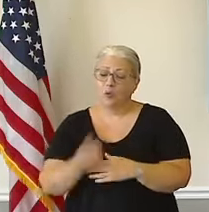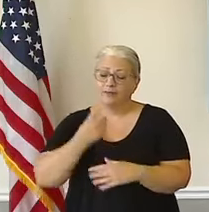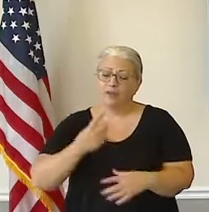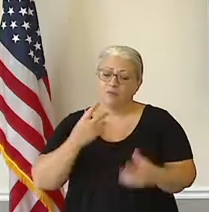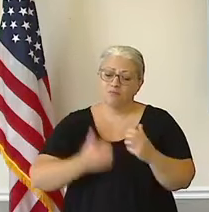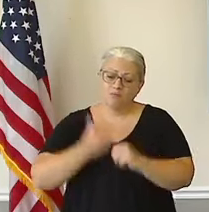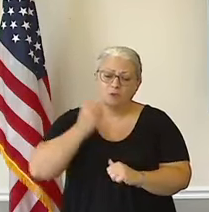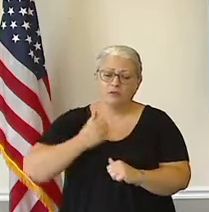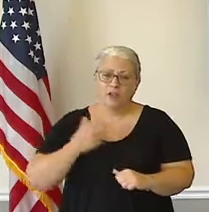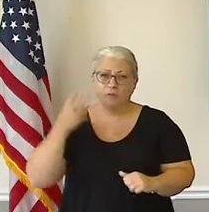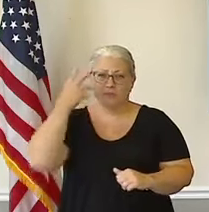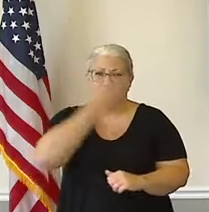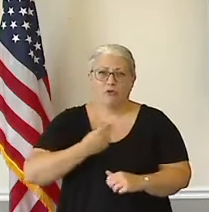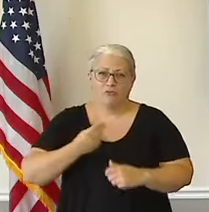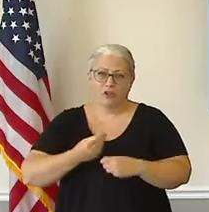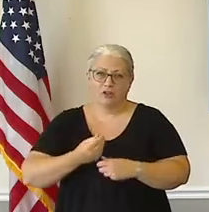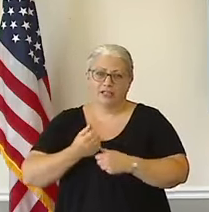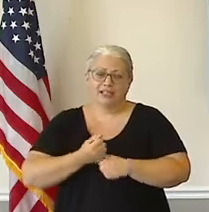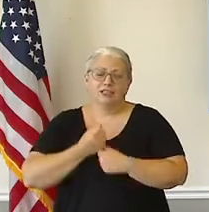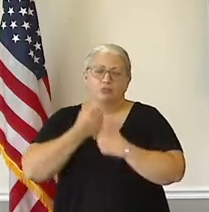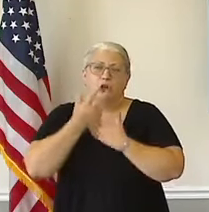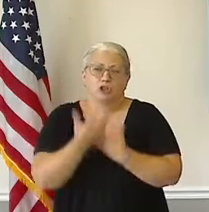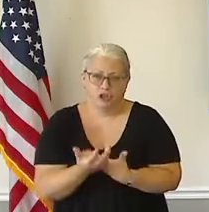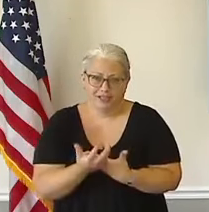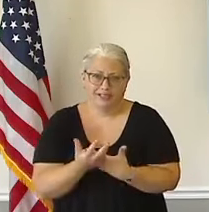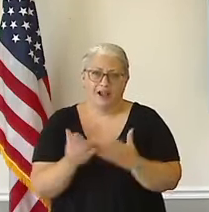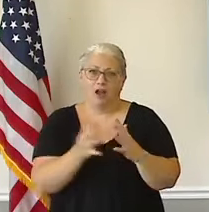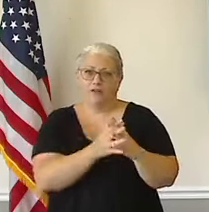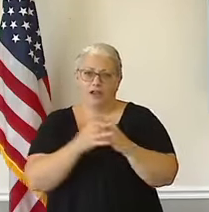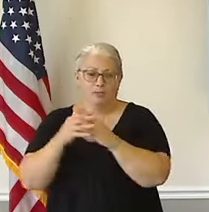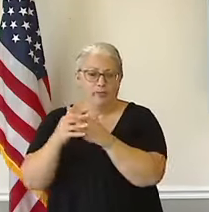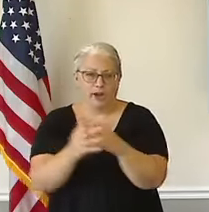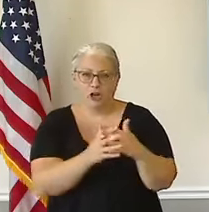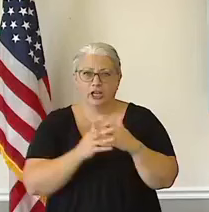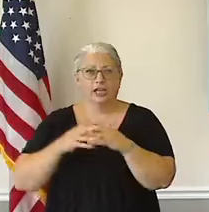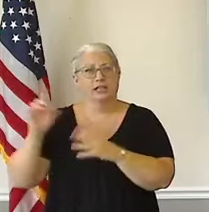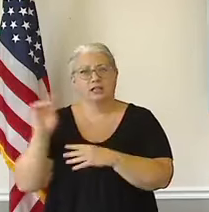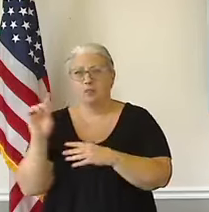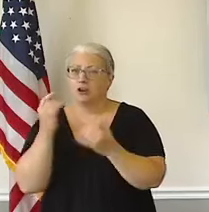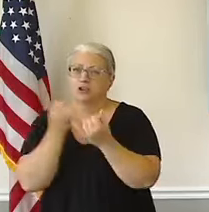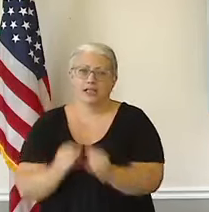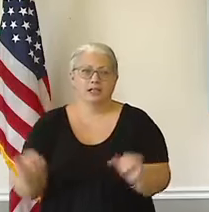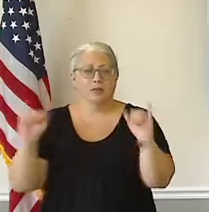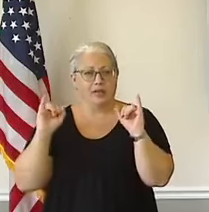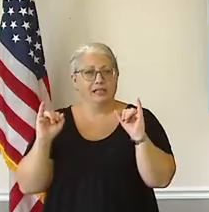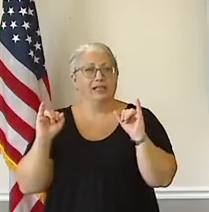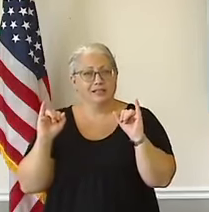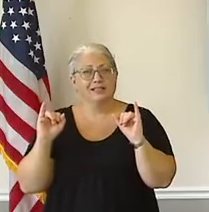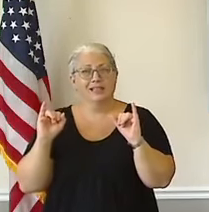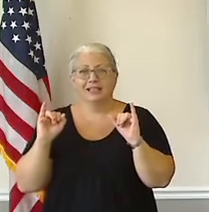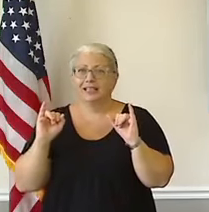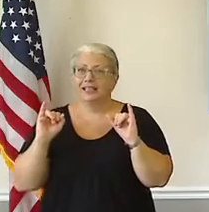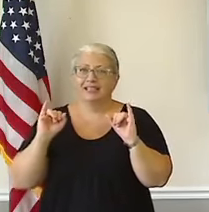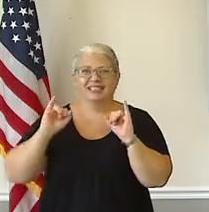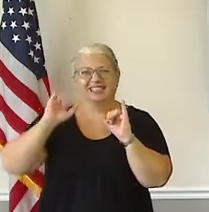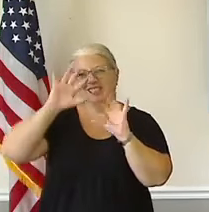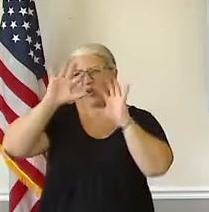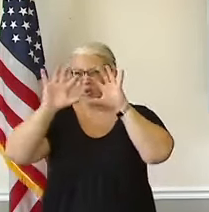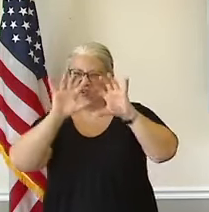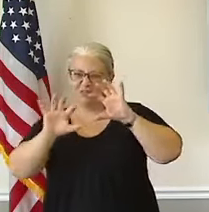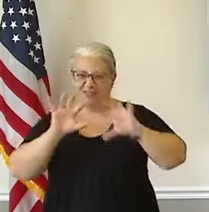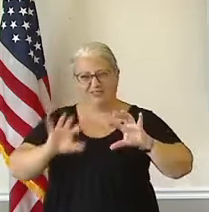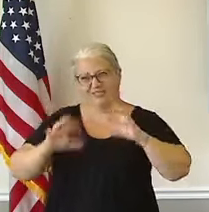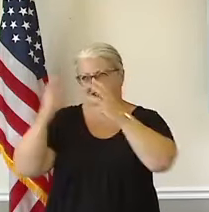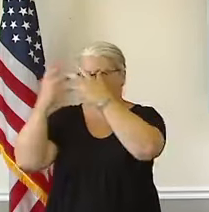beautiful expressions of American democracy, American independence, and this mosaic that we have here in this